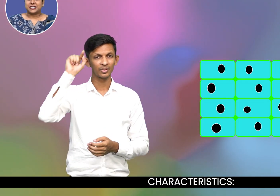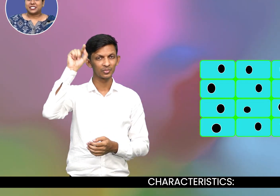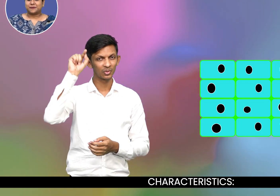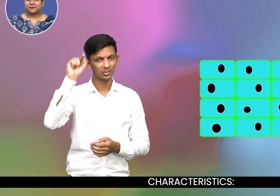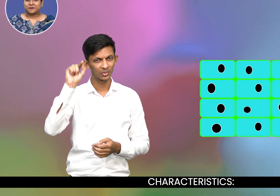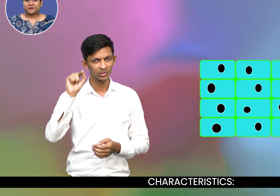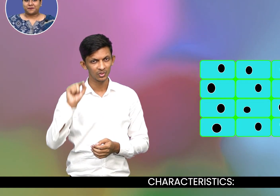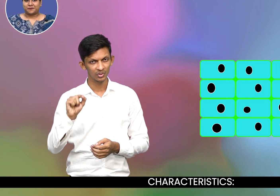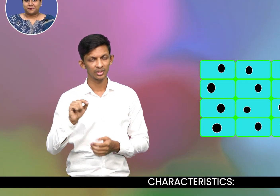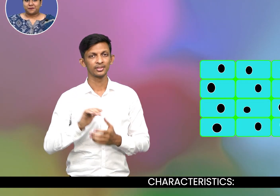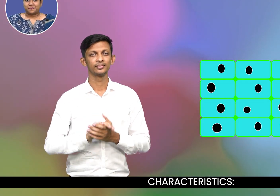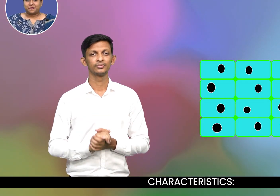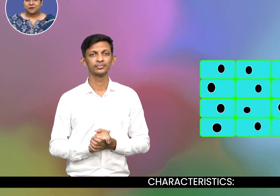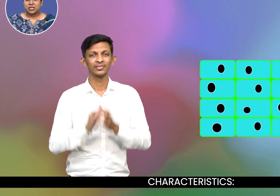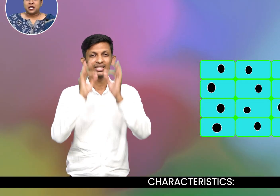Characteristics.